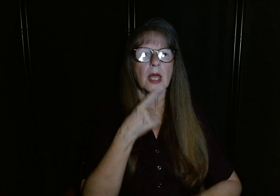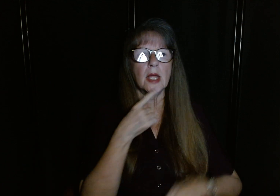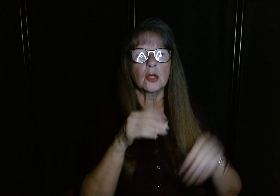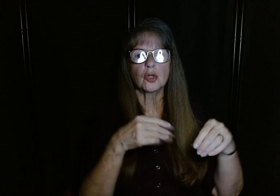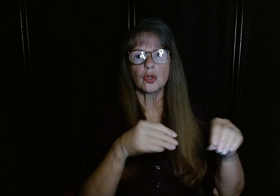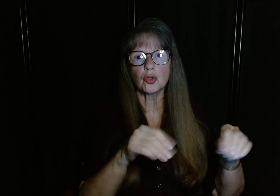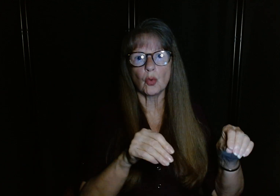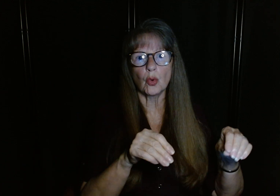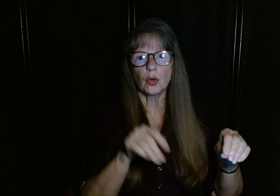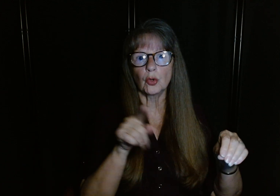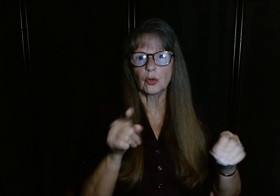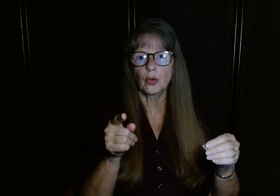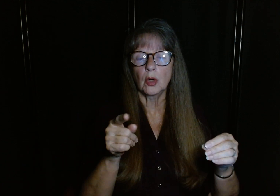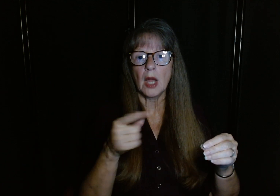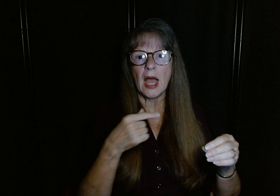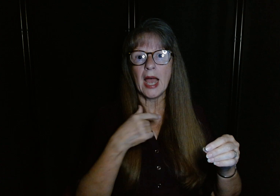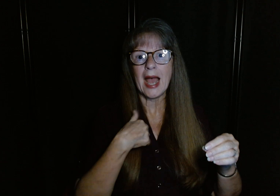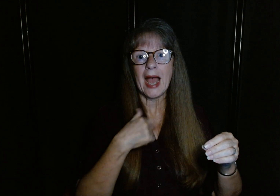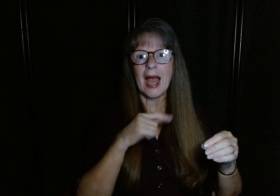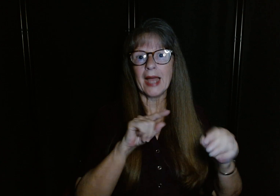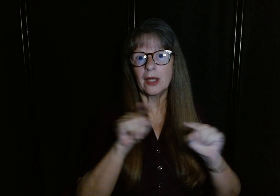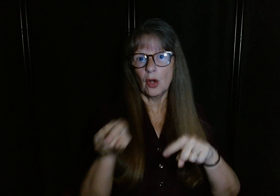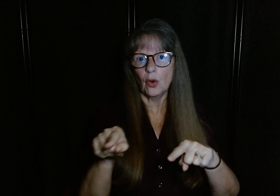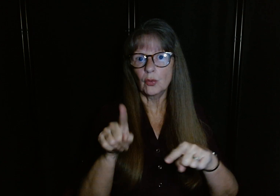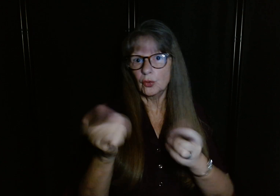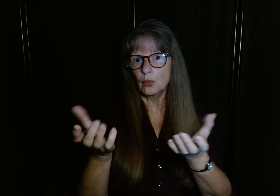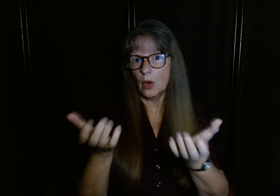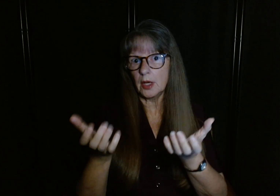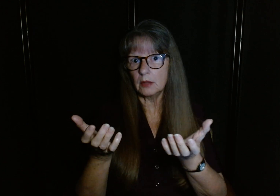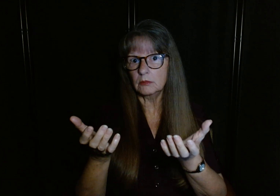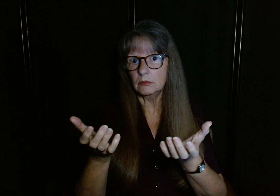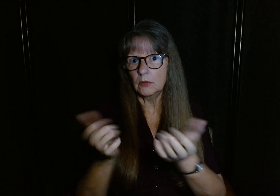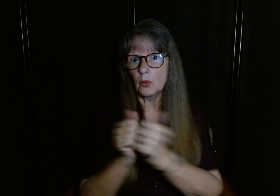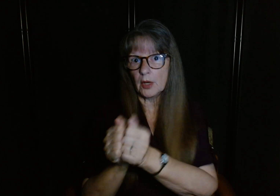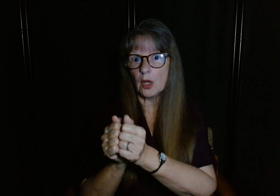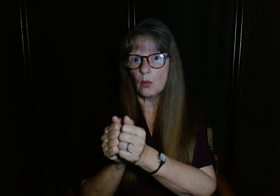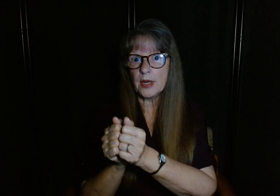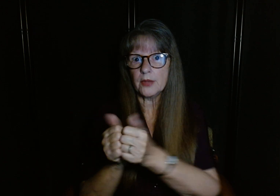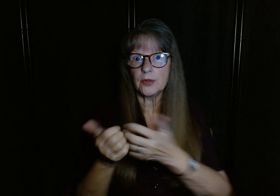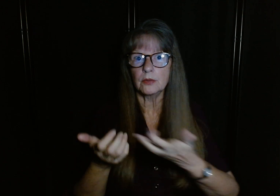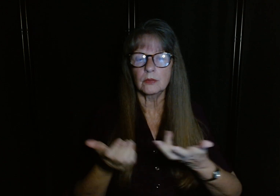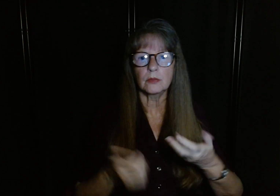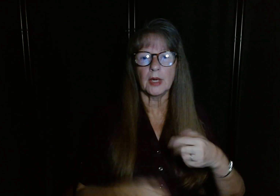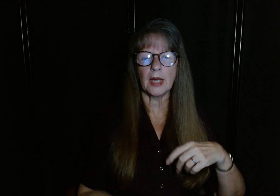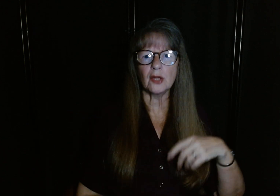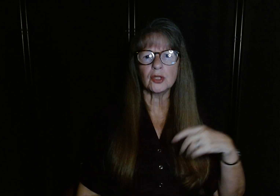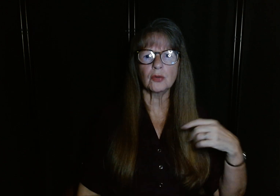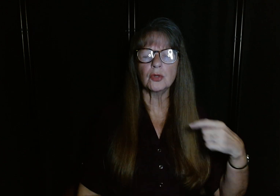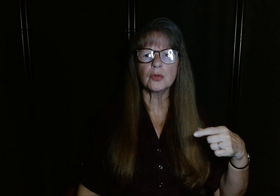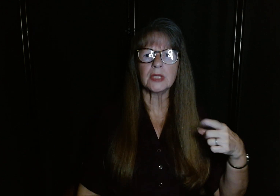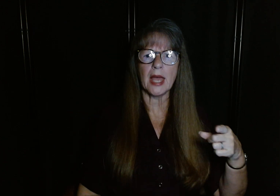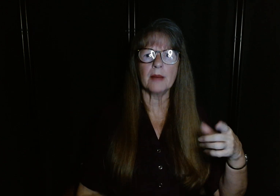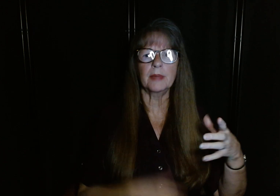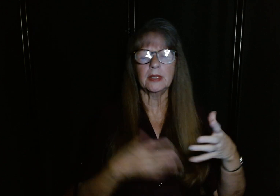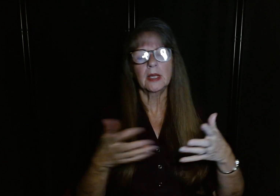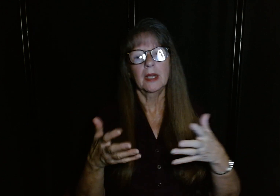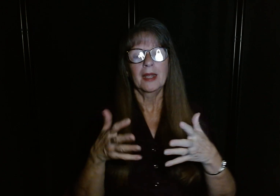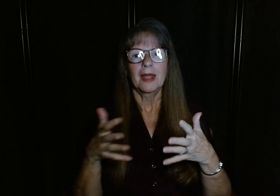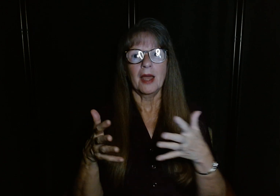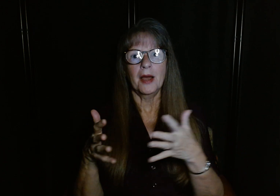say, store, I go, you want to go with, right? I usually don't use that, but